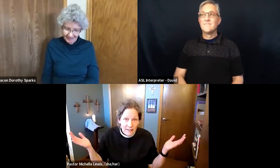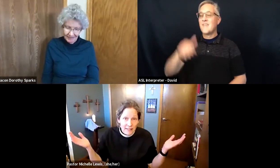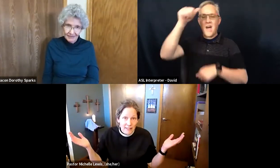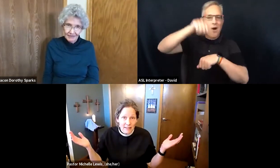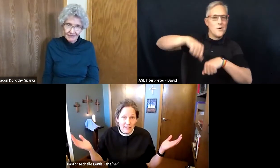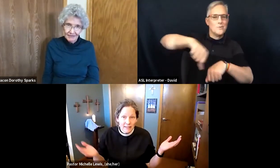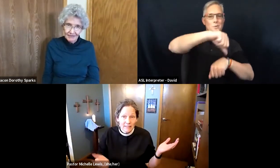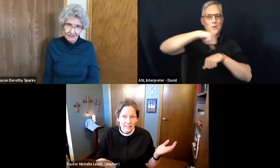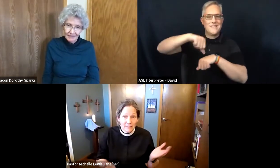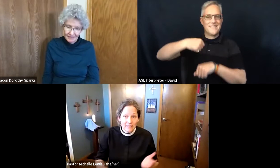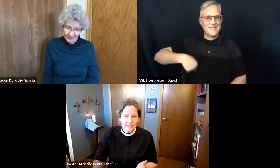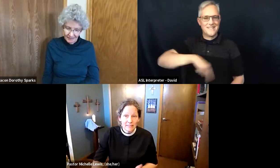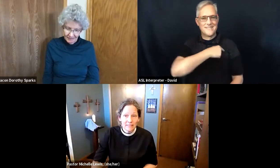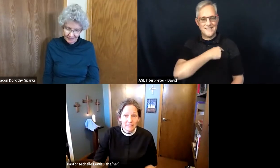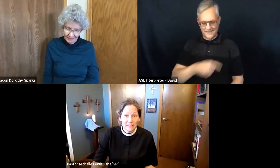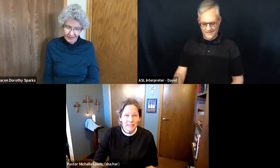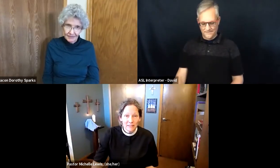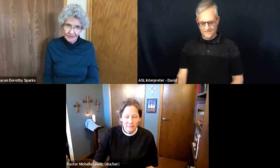anointing us,